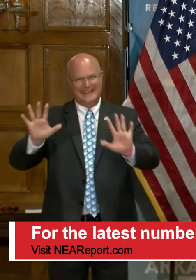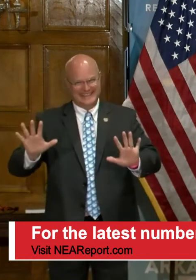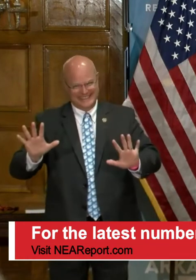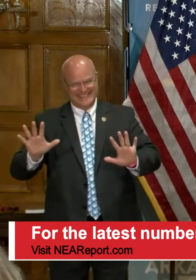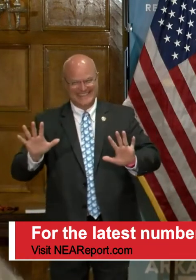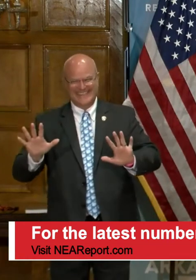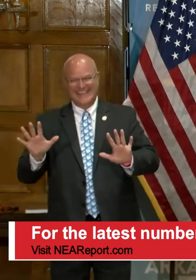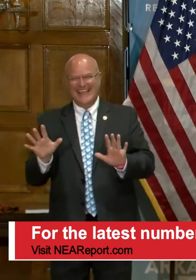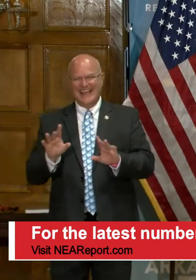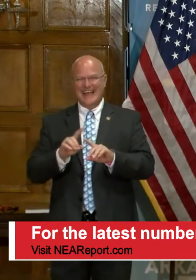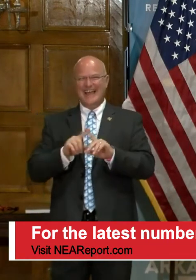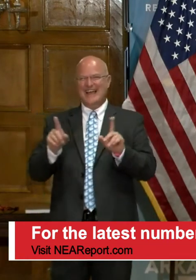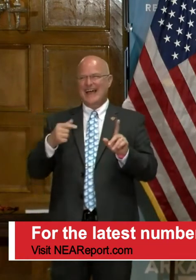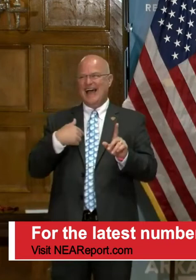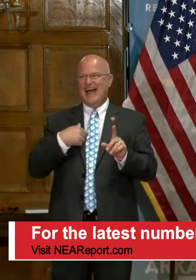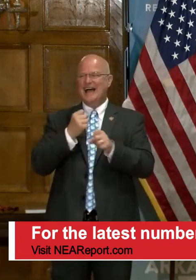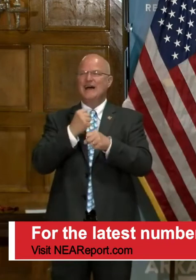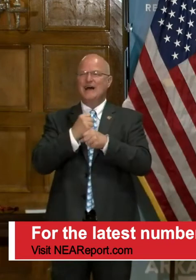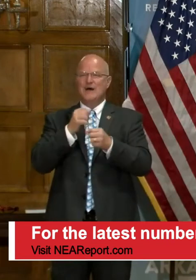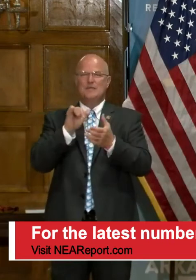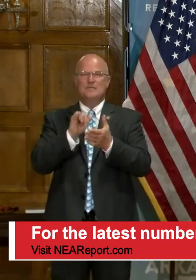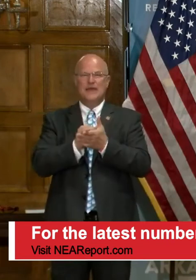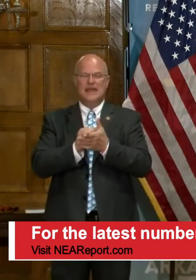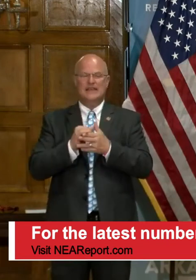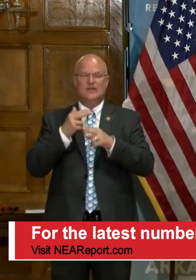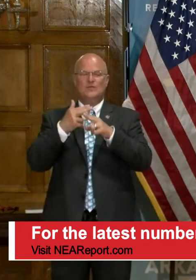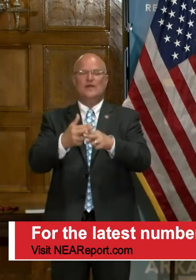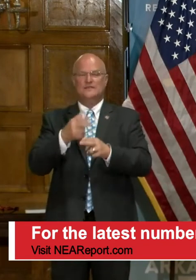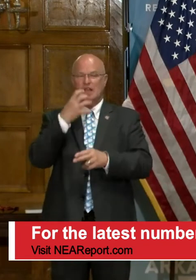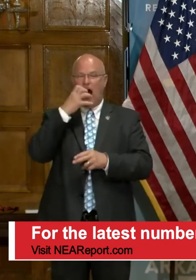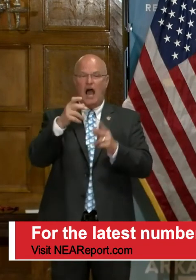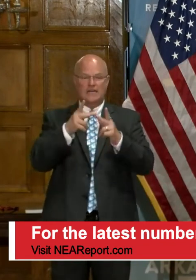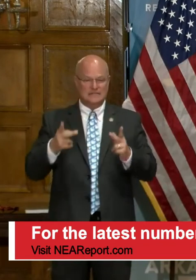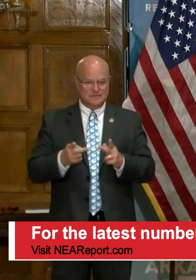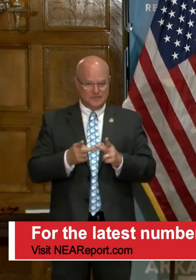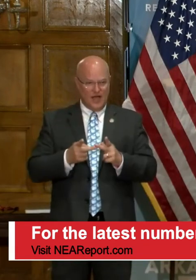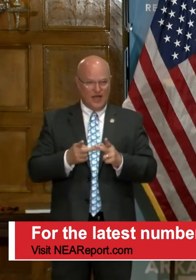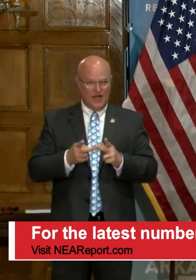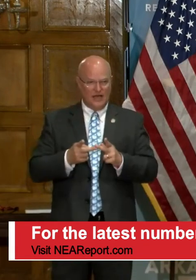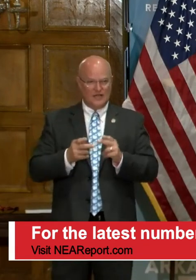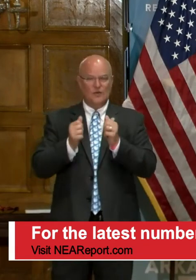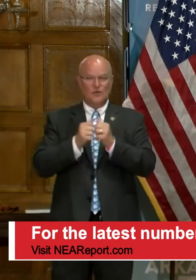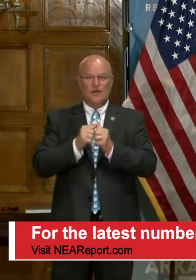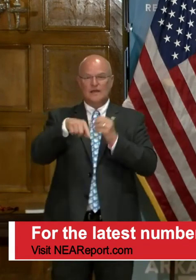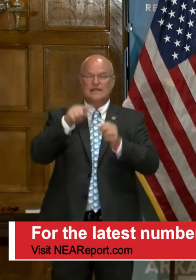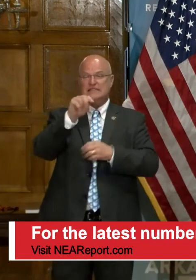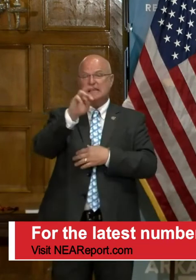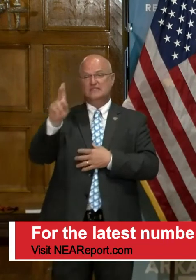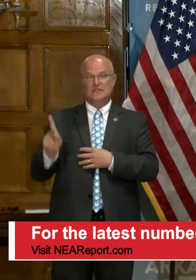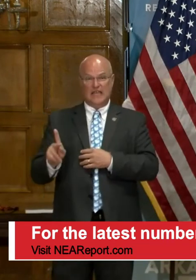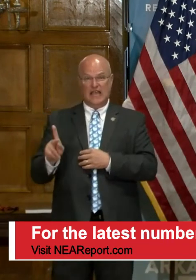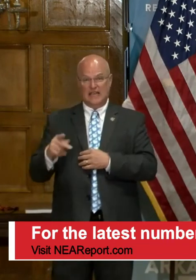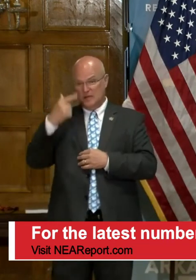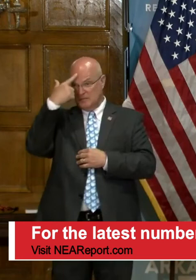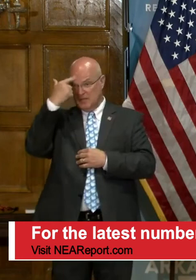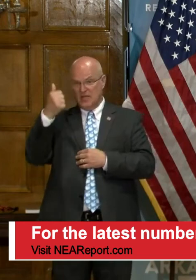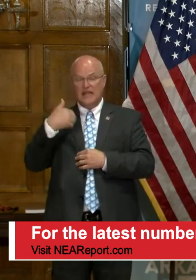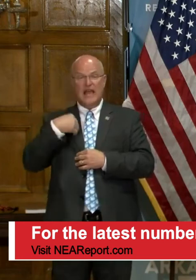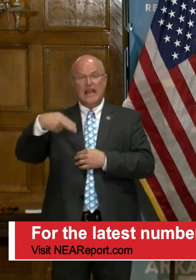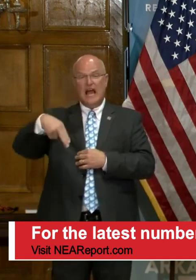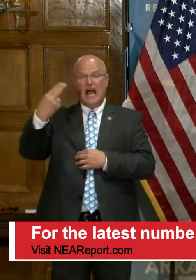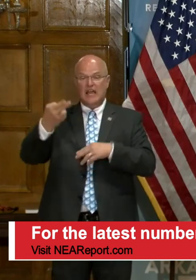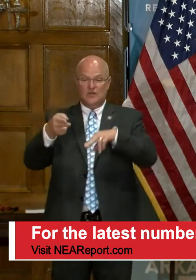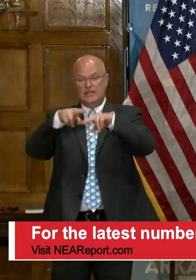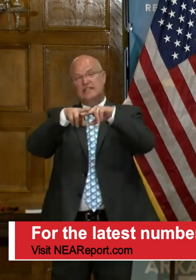interpretation. I made the reference to a hot spot with regard to Texarkana just because they had a